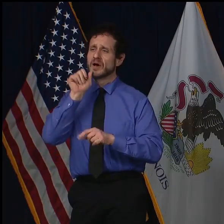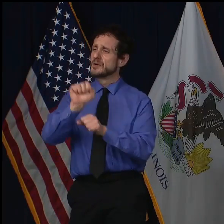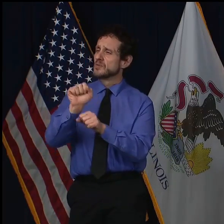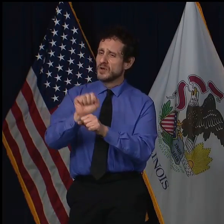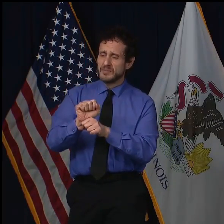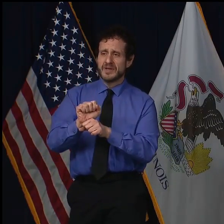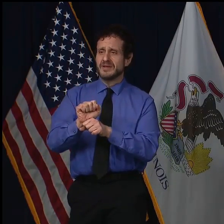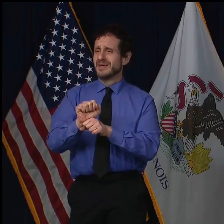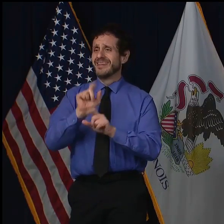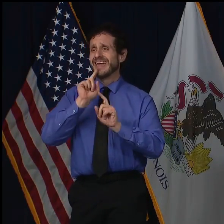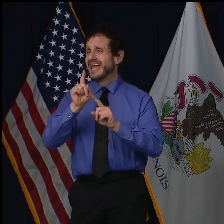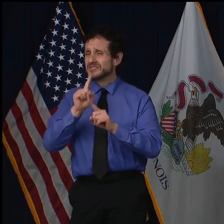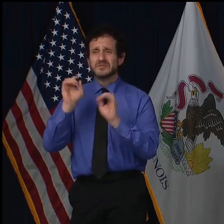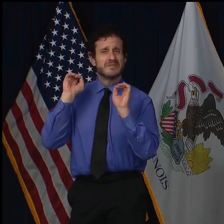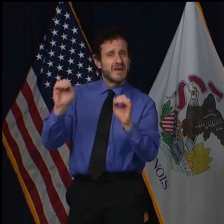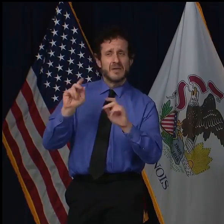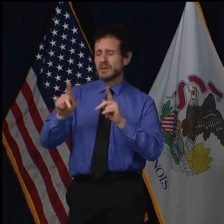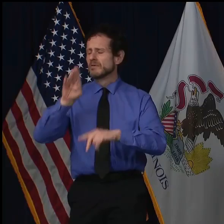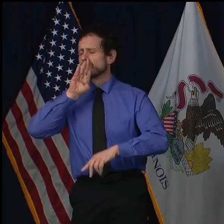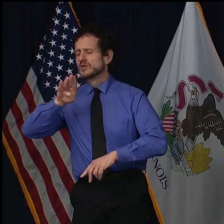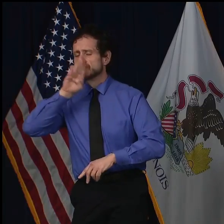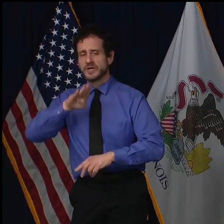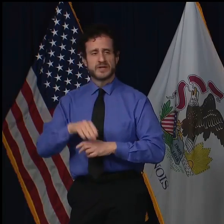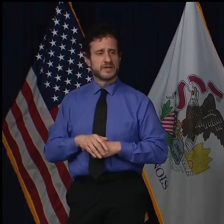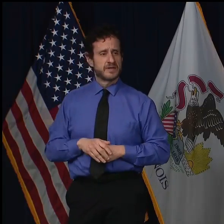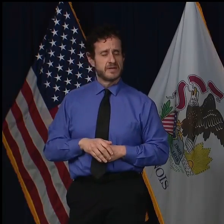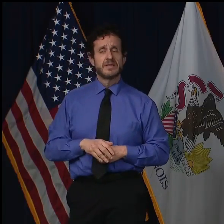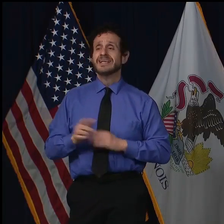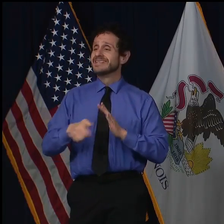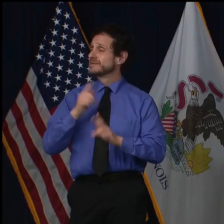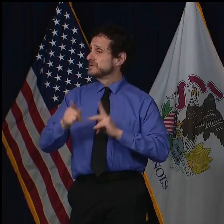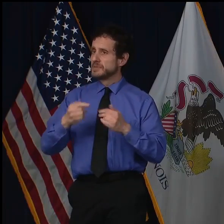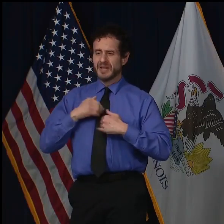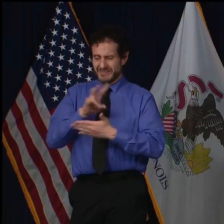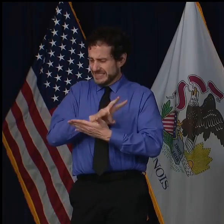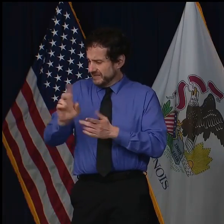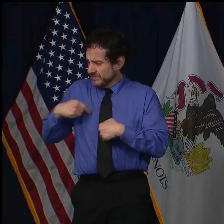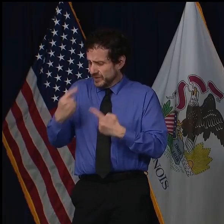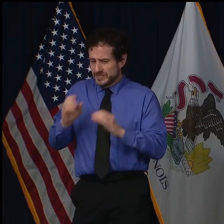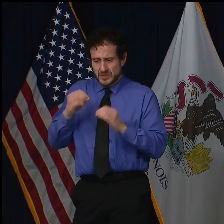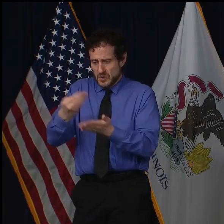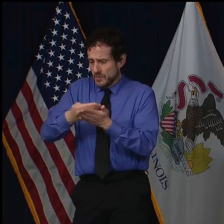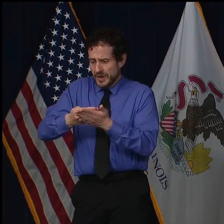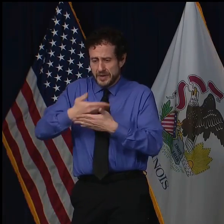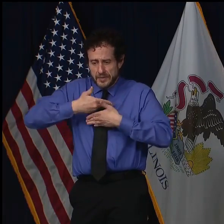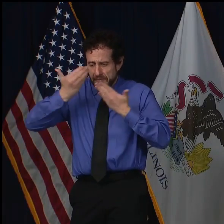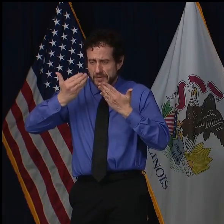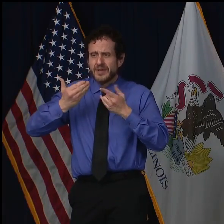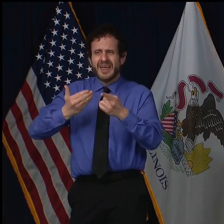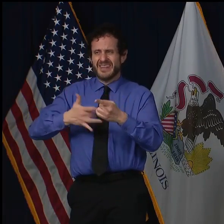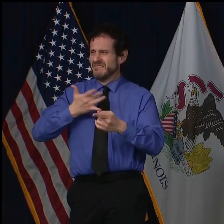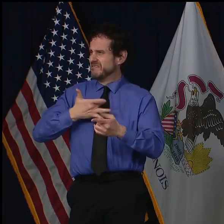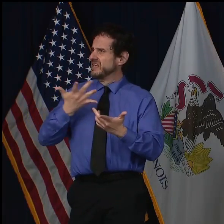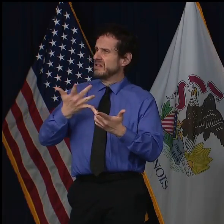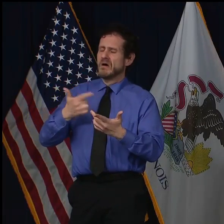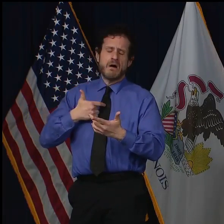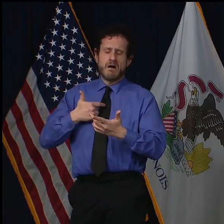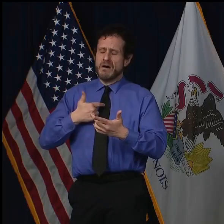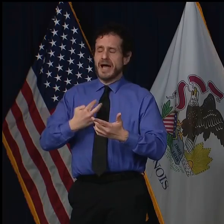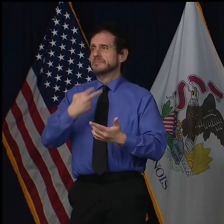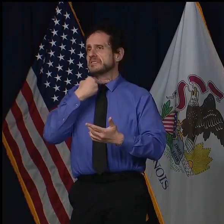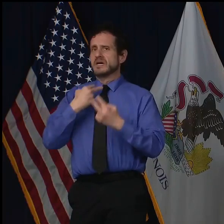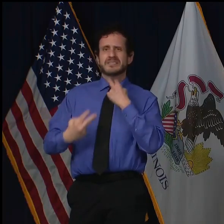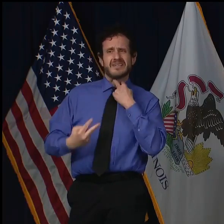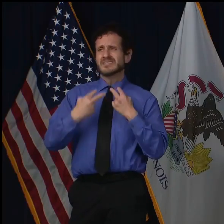the online answers are preset ones. Some have gone 7 weeks with no income. In their words, I'm getting the runaround, and I know I'm not